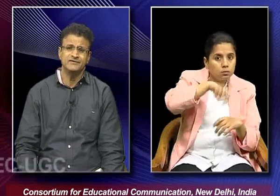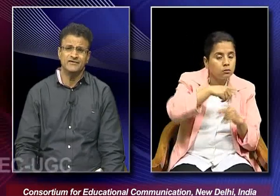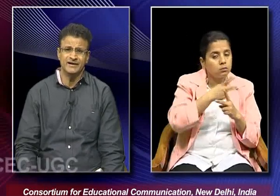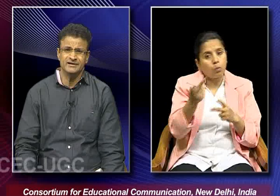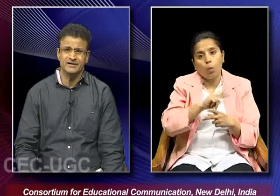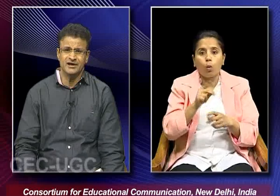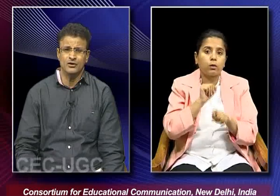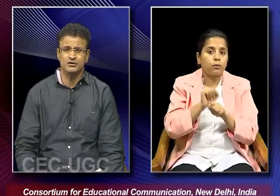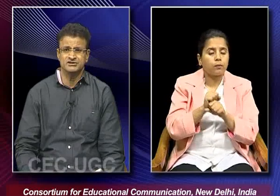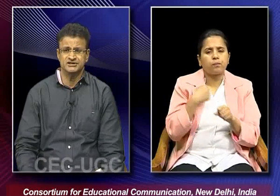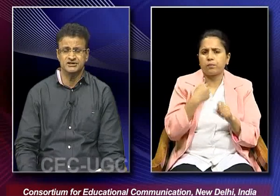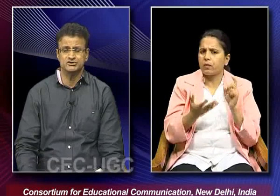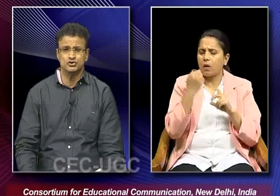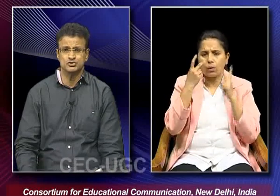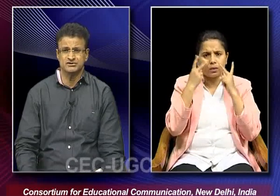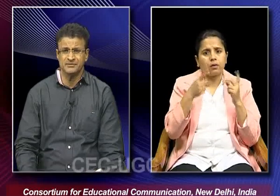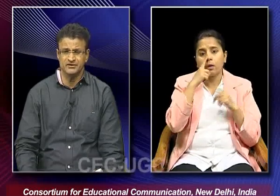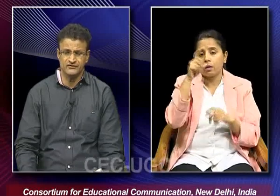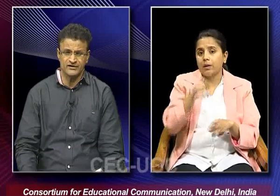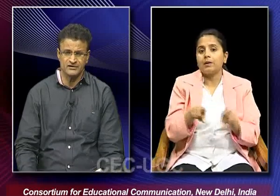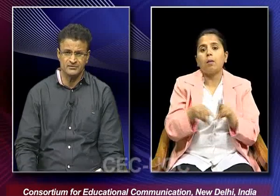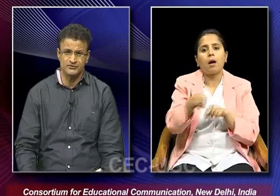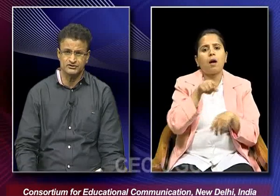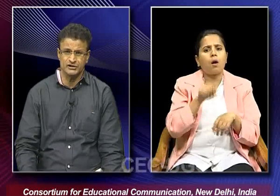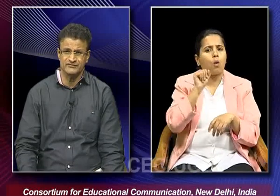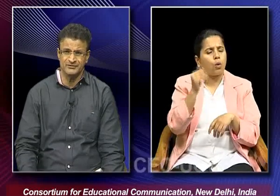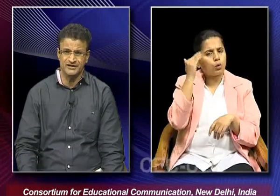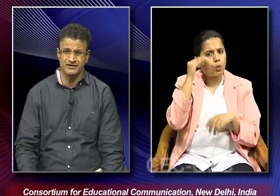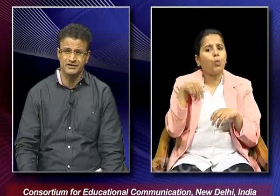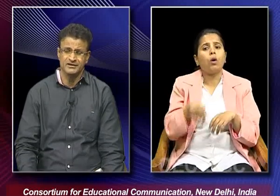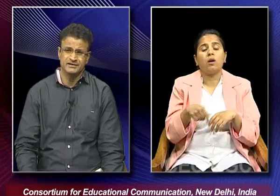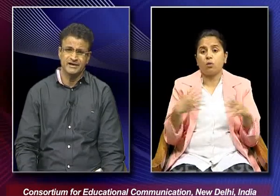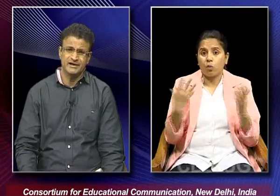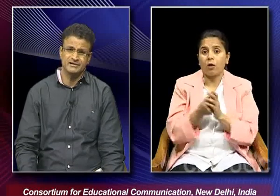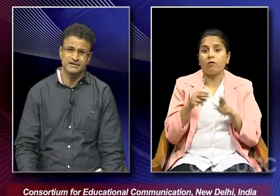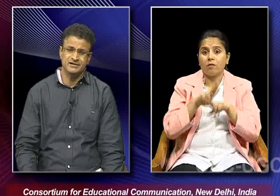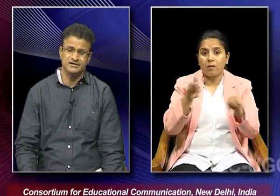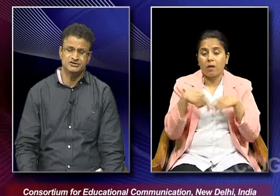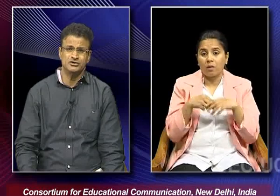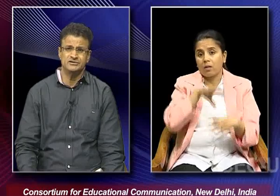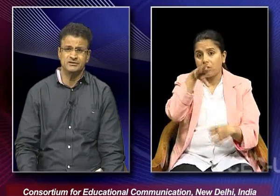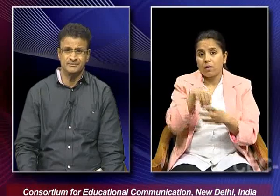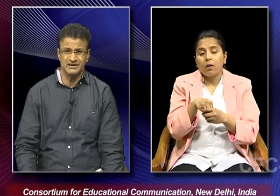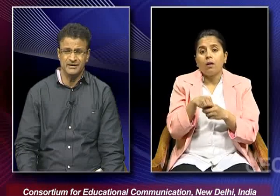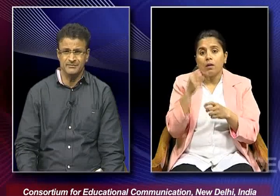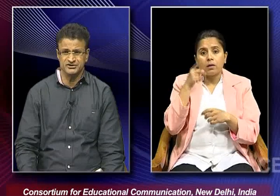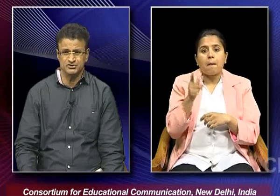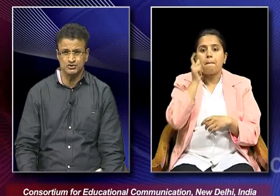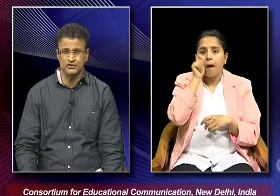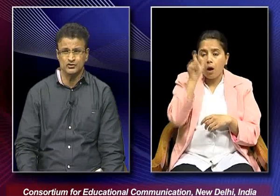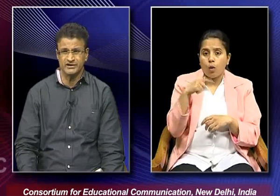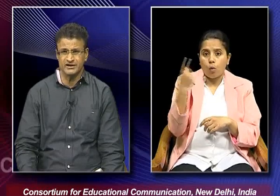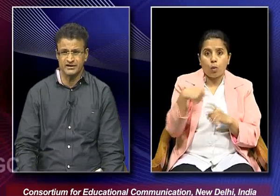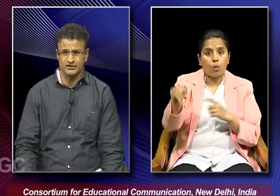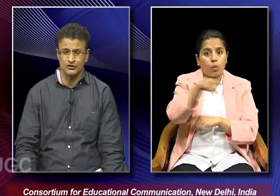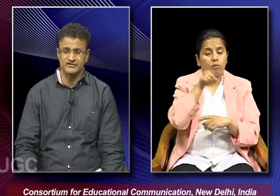we find that how she is also some kind of a fulcrum of the joint family, that it is not the male members those who